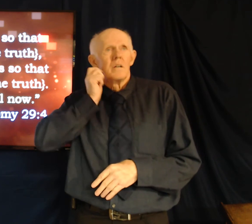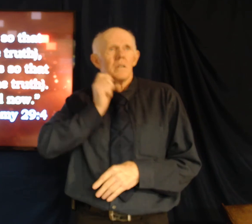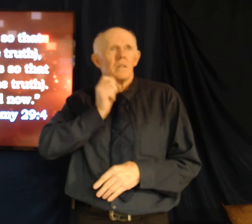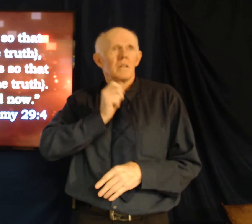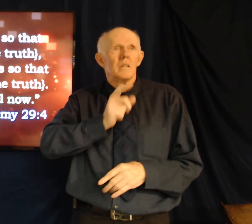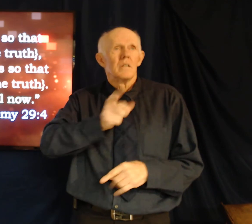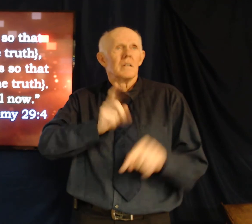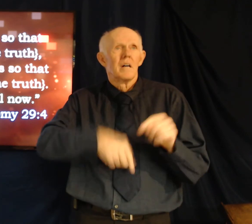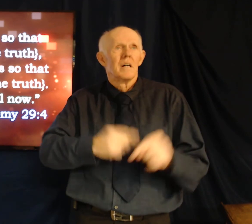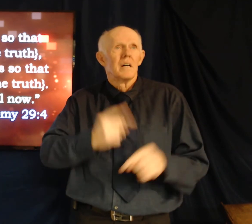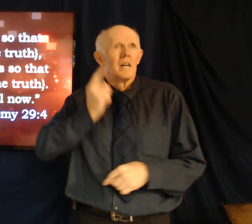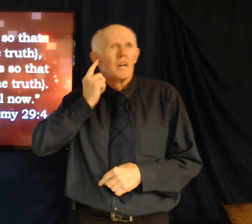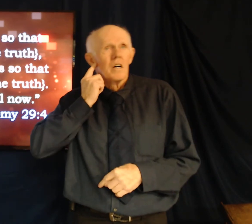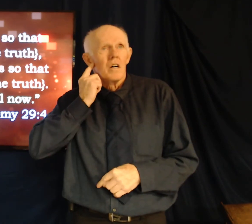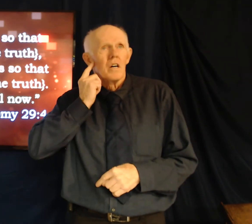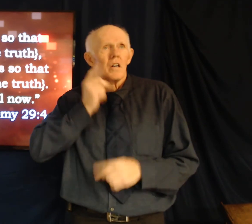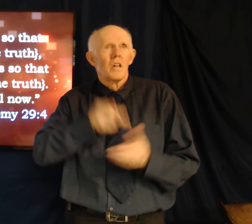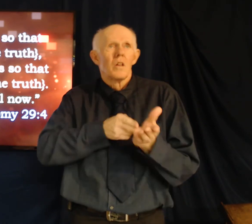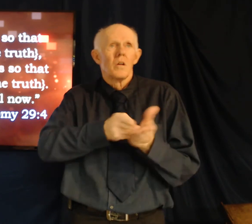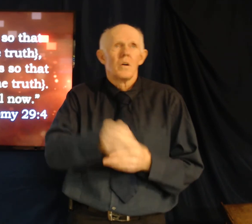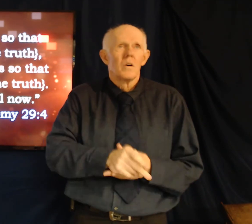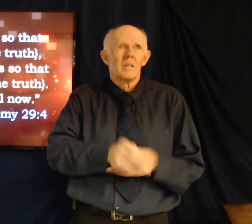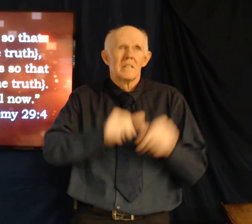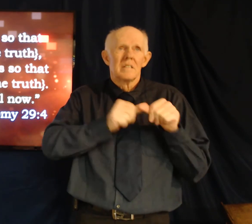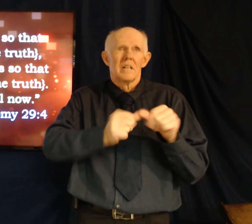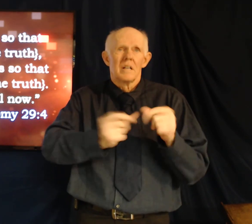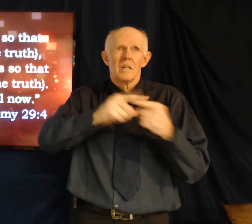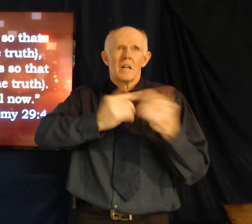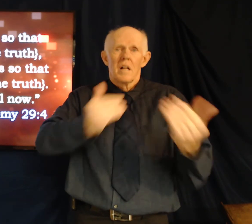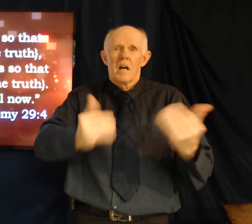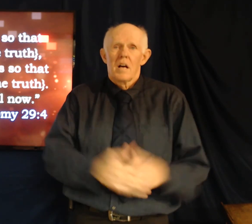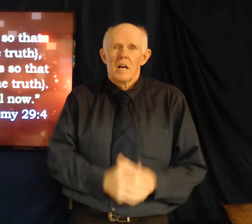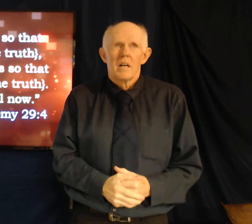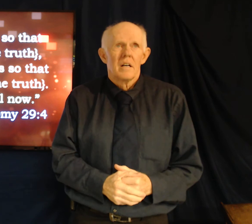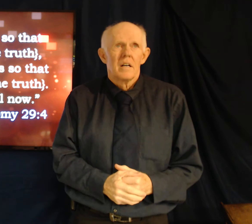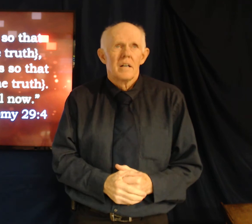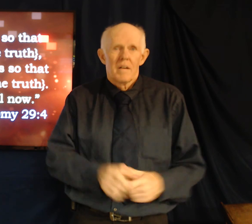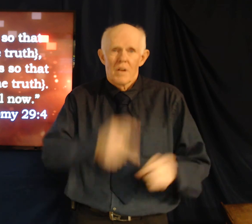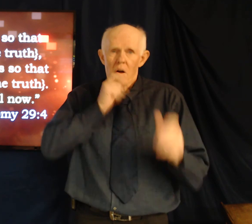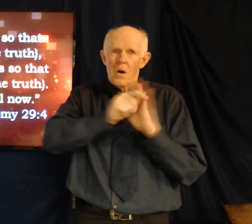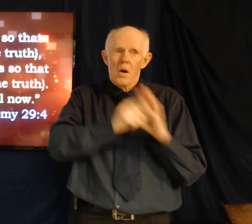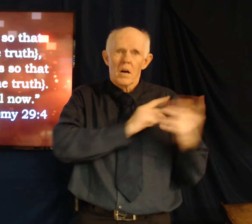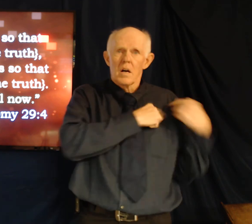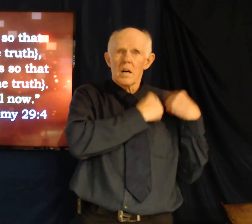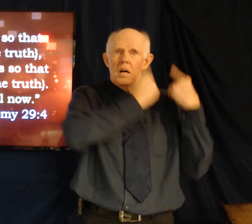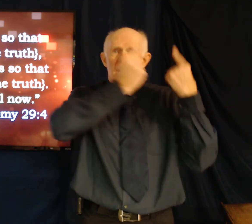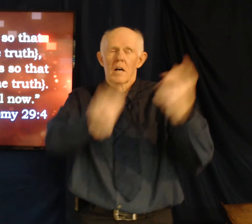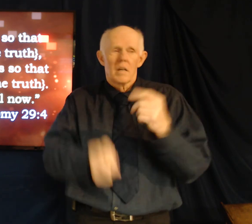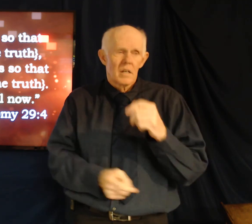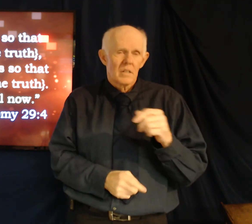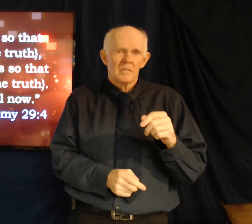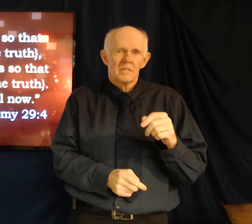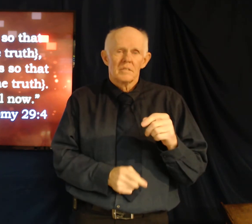so that they could not hear the truth. This continues until now. From the Old Testament